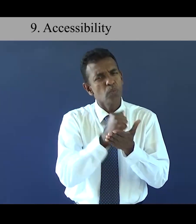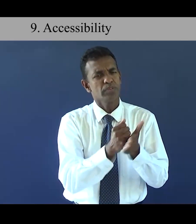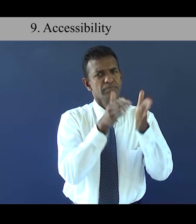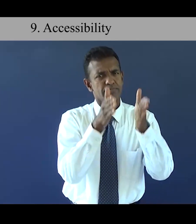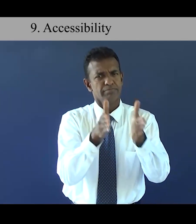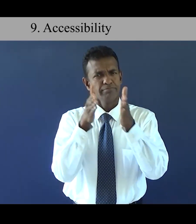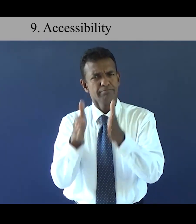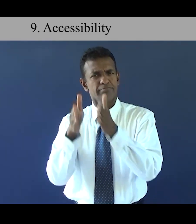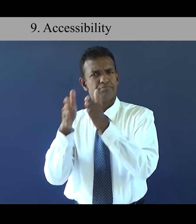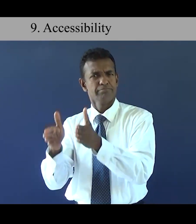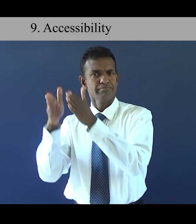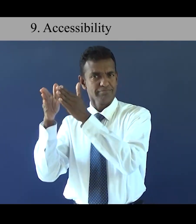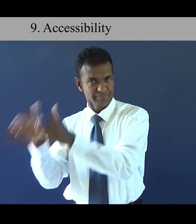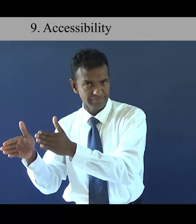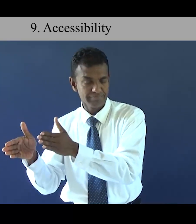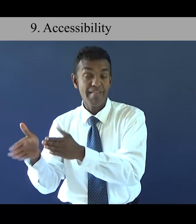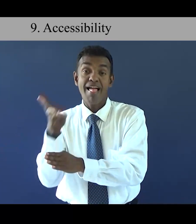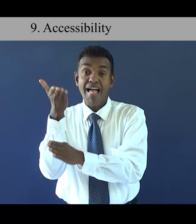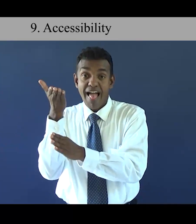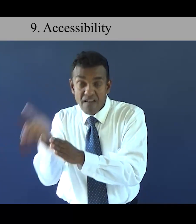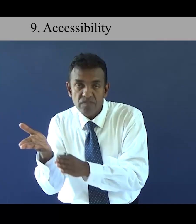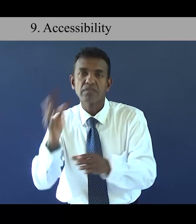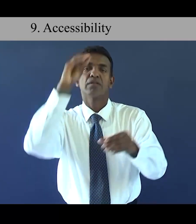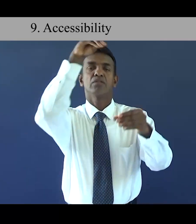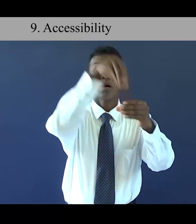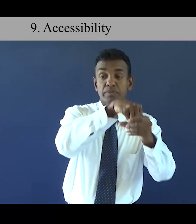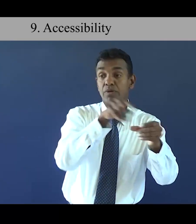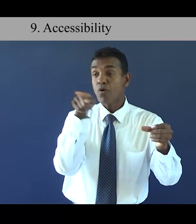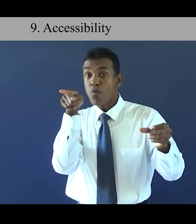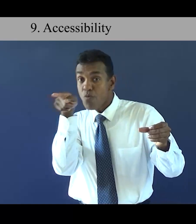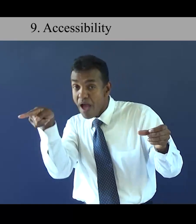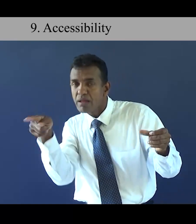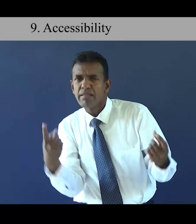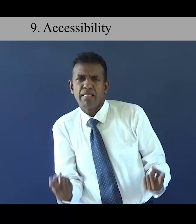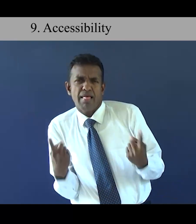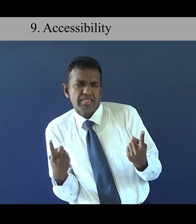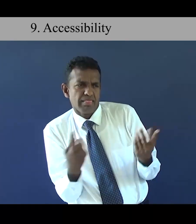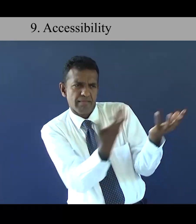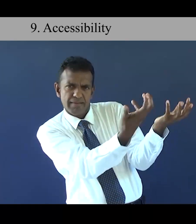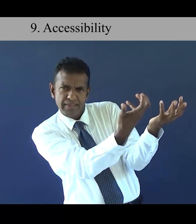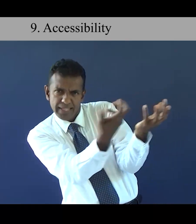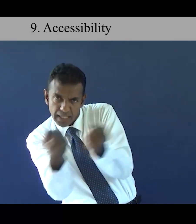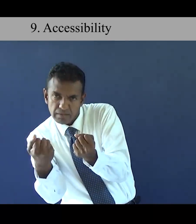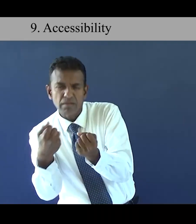all areas of life. There should be better access to